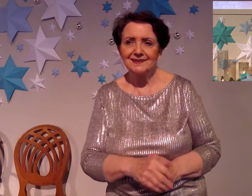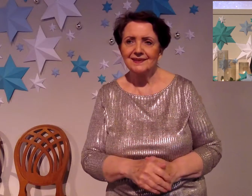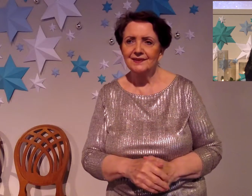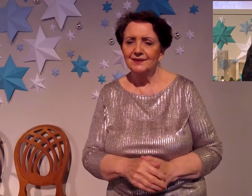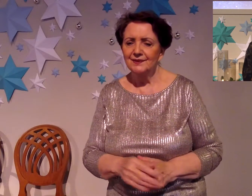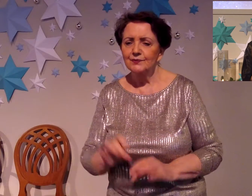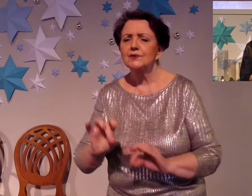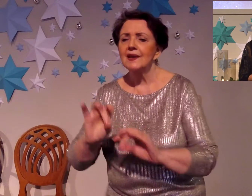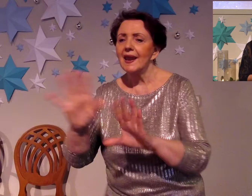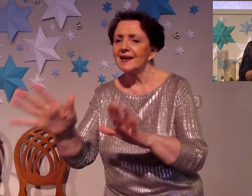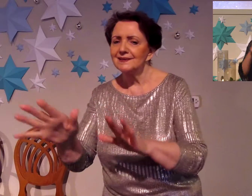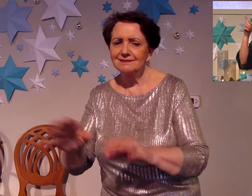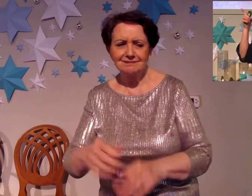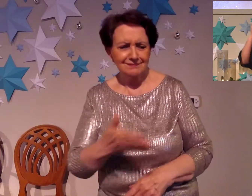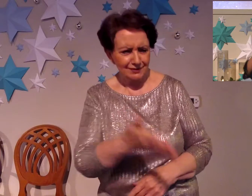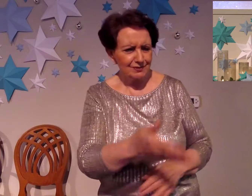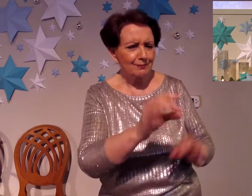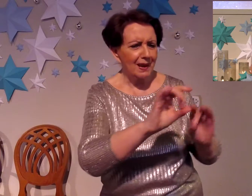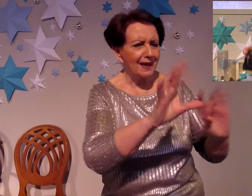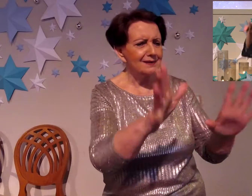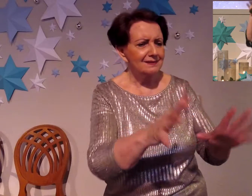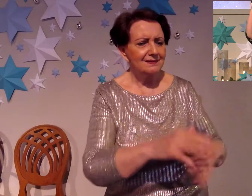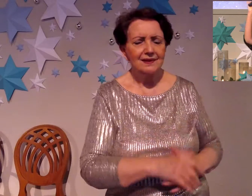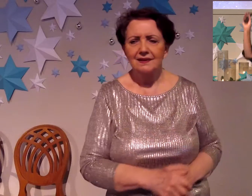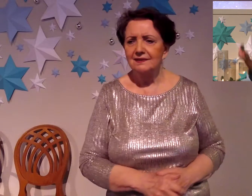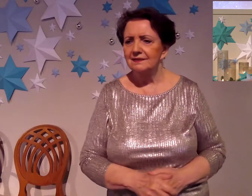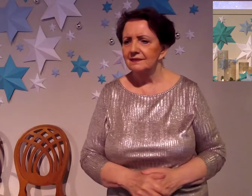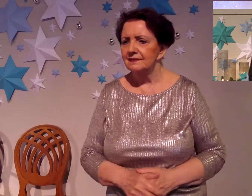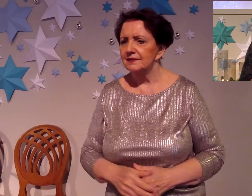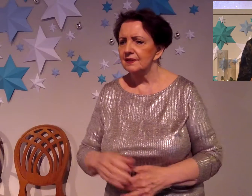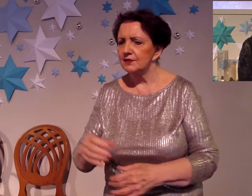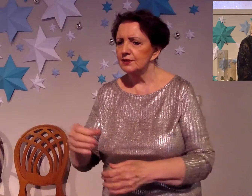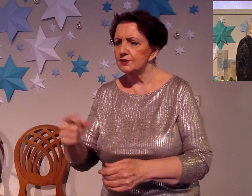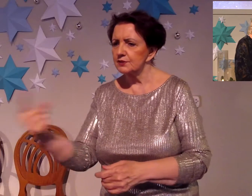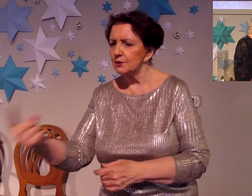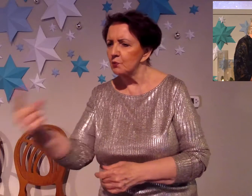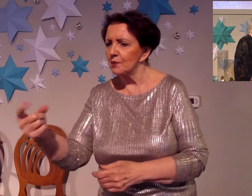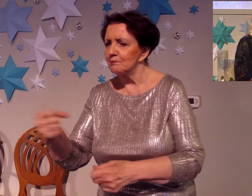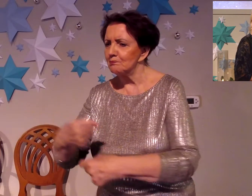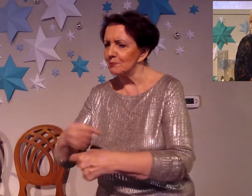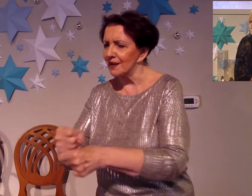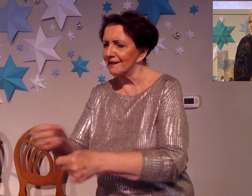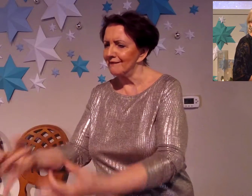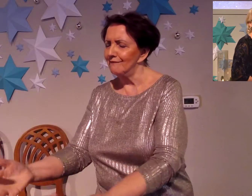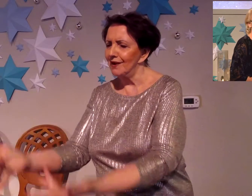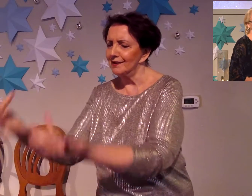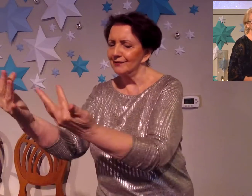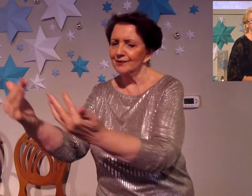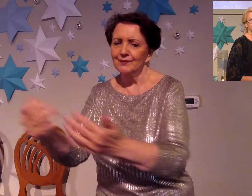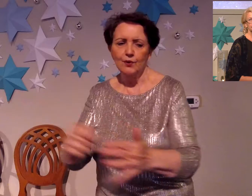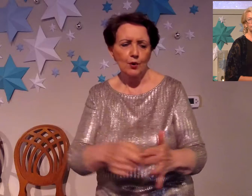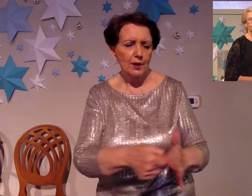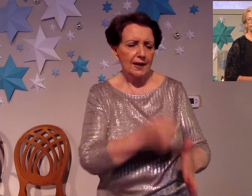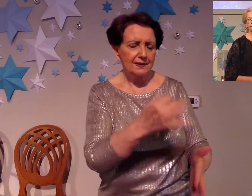light. Oh look, there's a little light. There's some light. There's somebody making a bonfire. There's somebody lighting their little oil lamp.